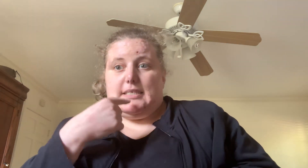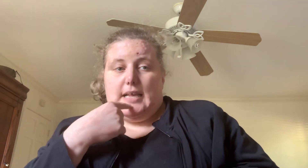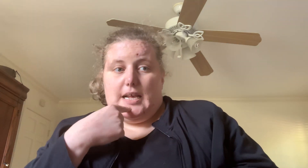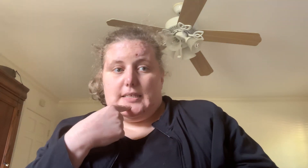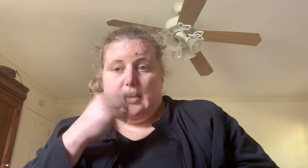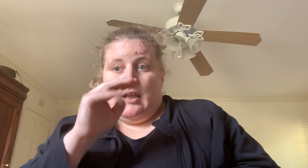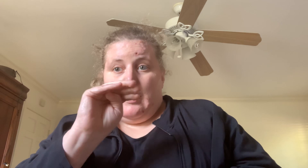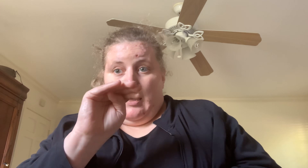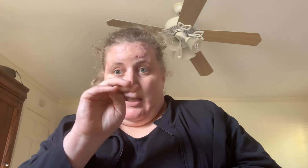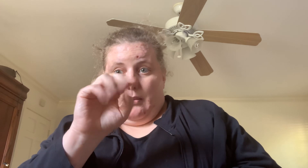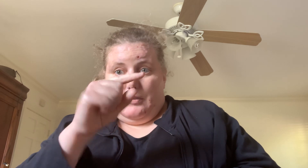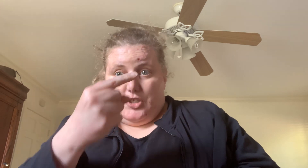35.453 times 2.